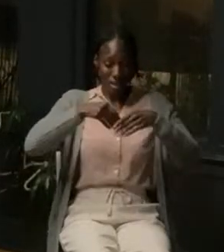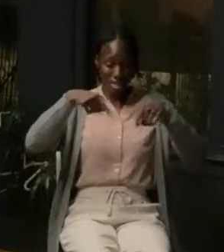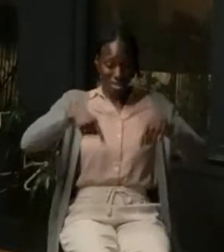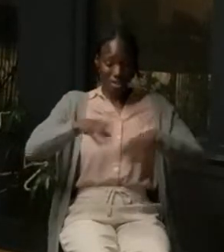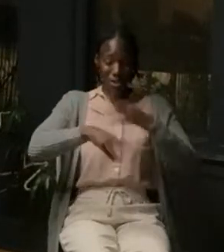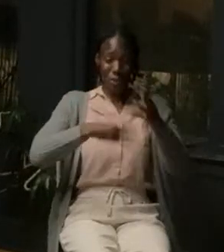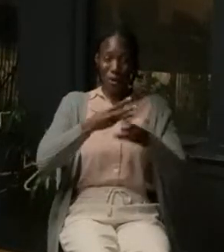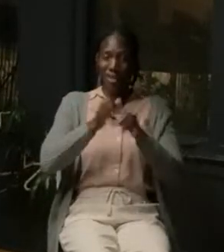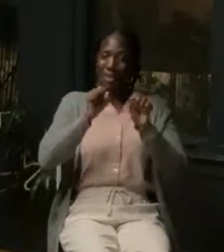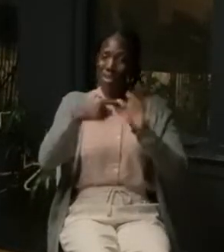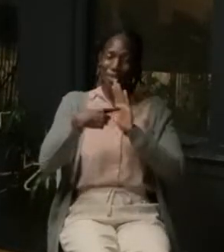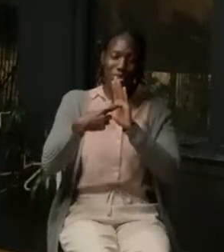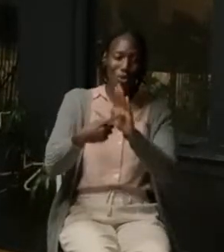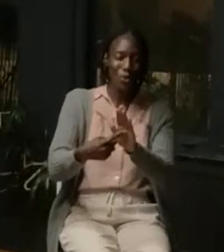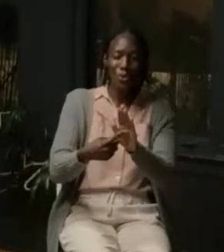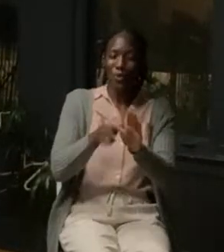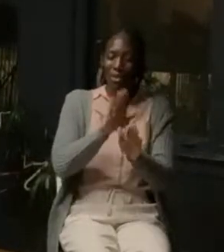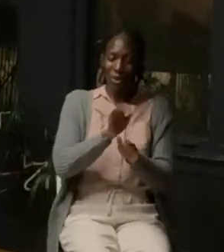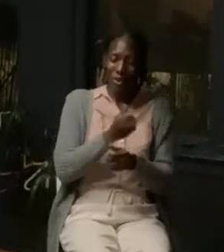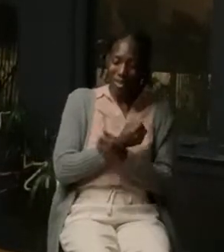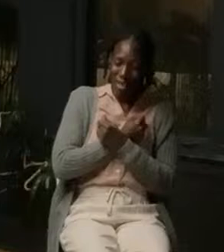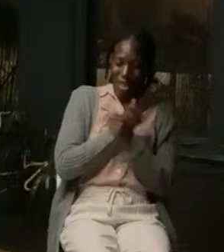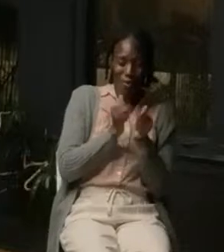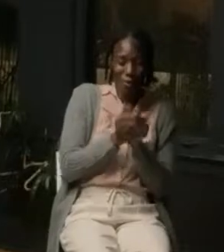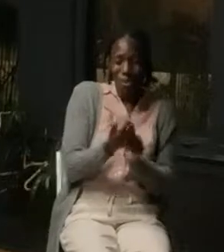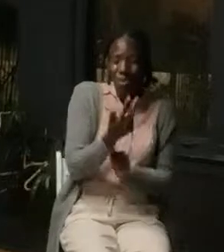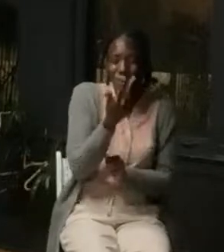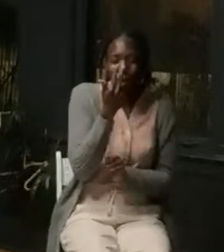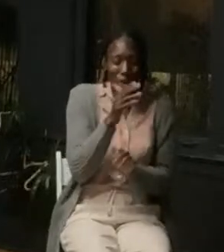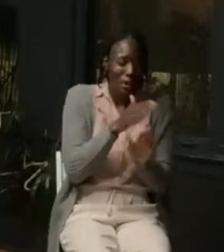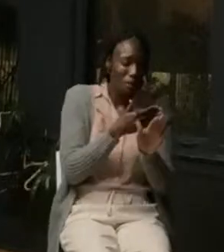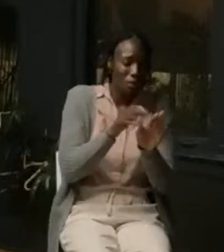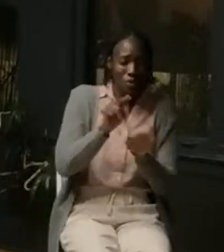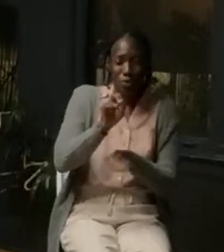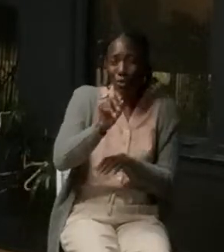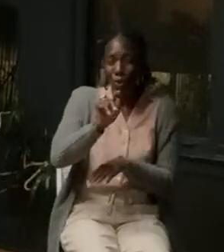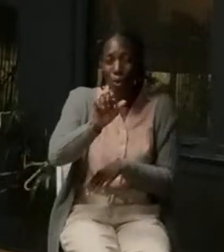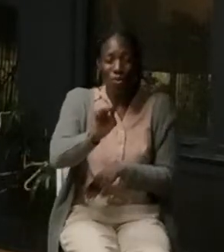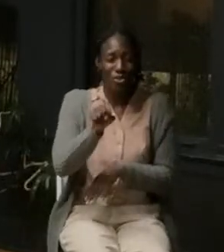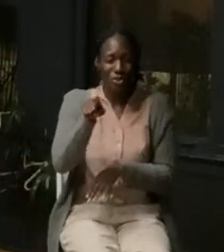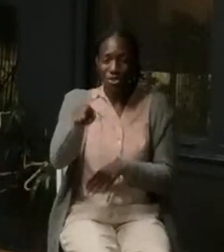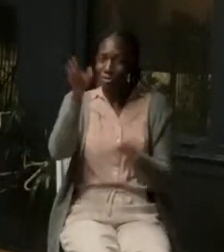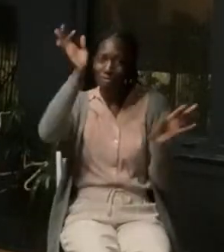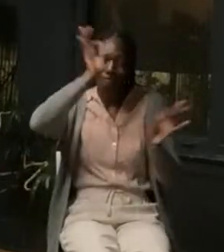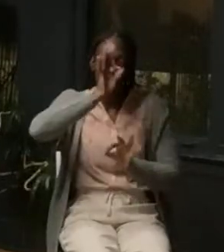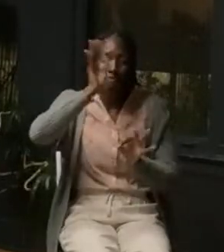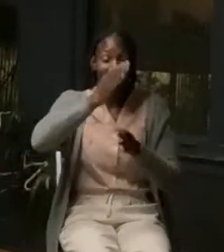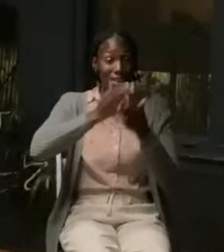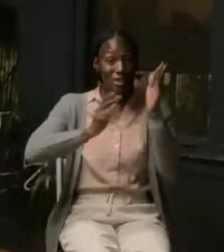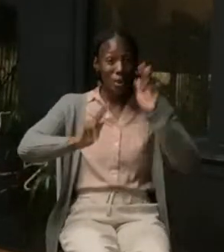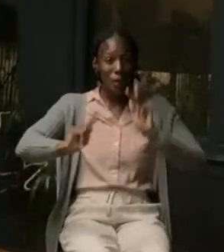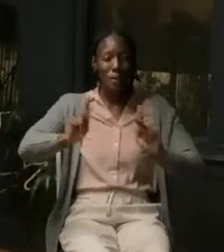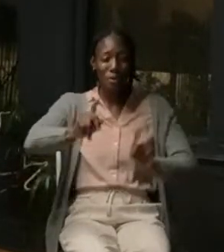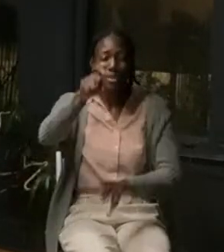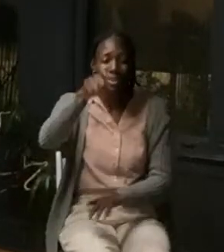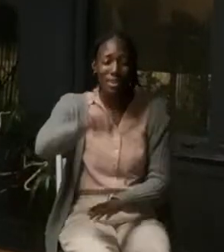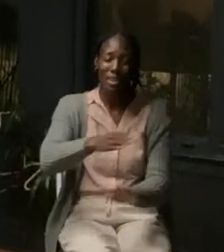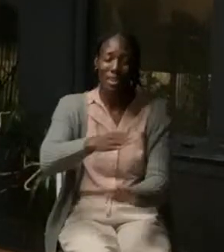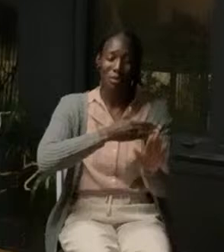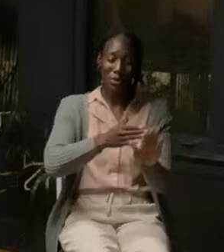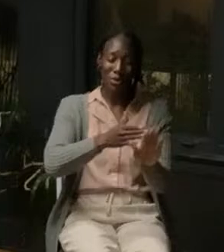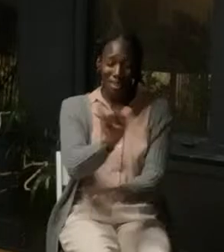in 3 notes. You had no idea that some people need songs